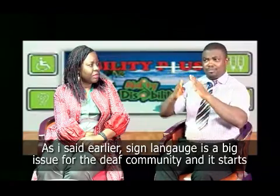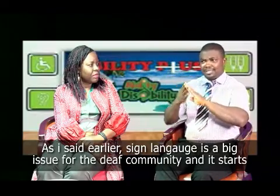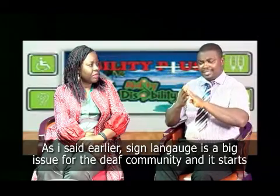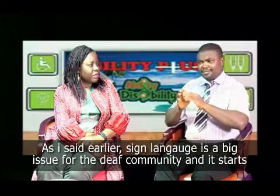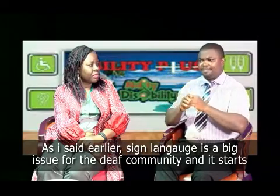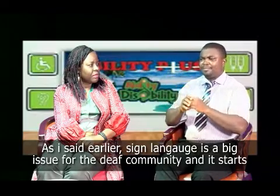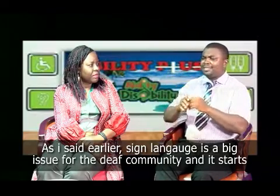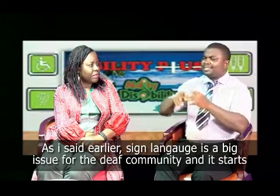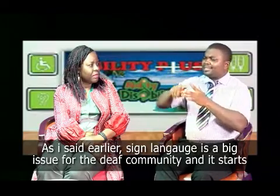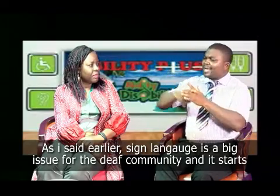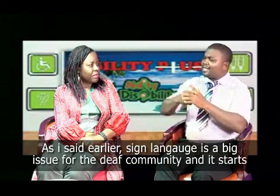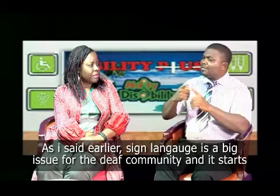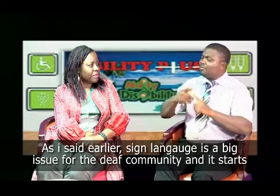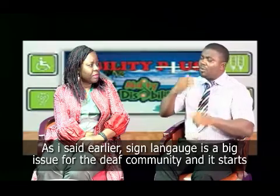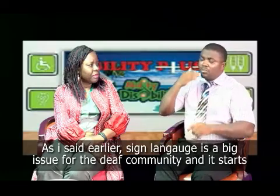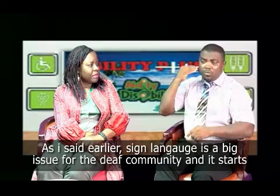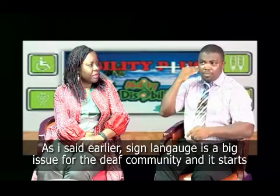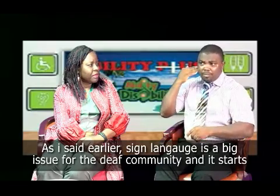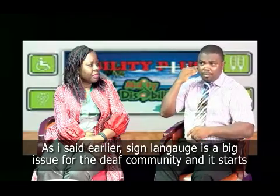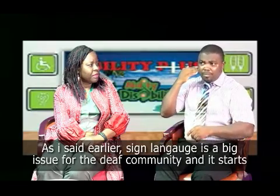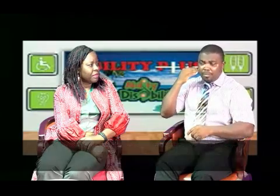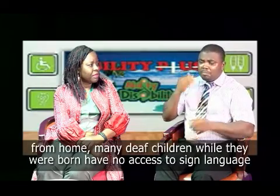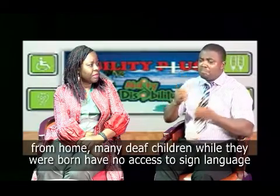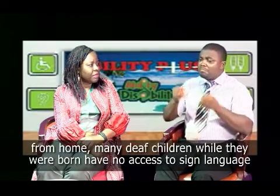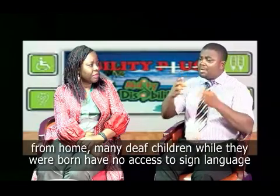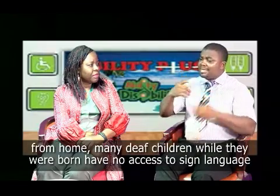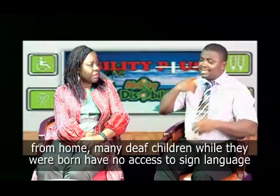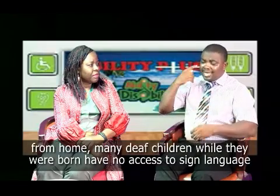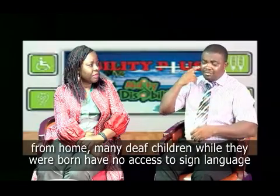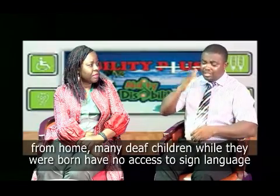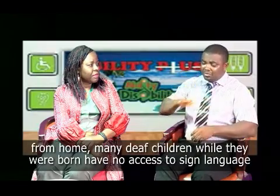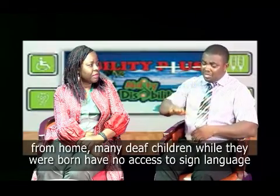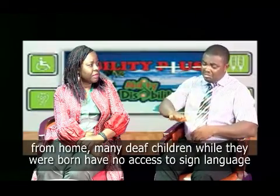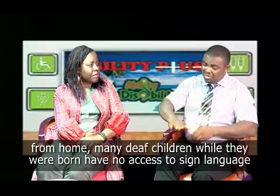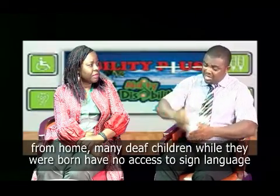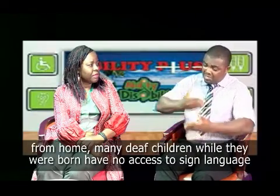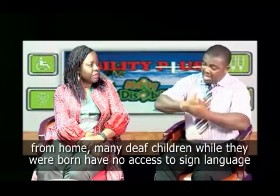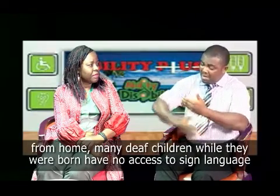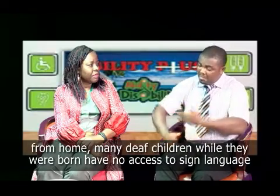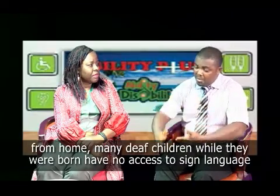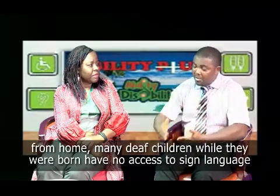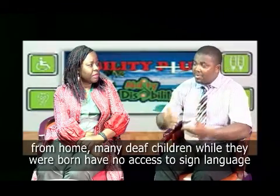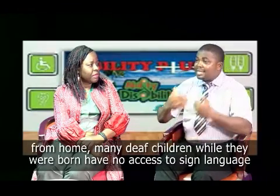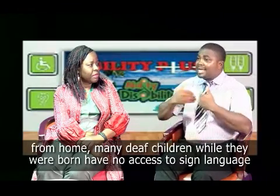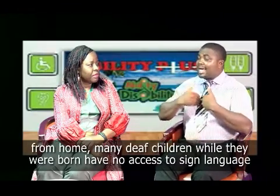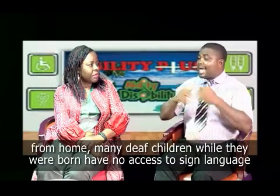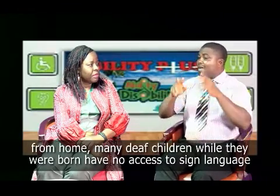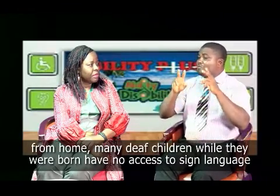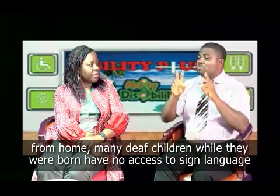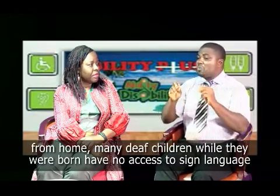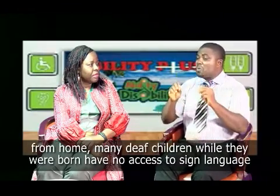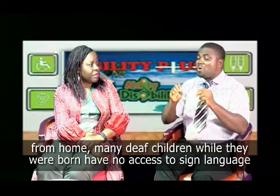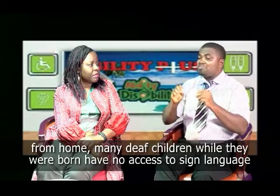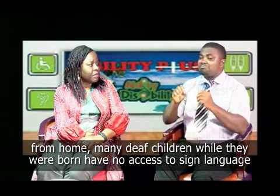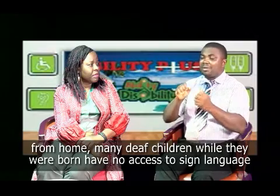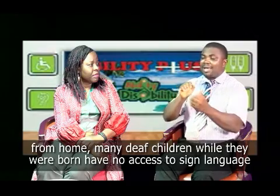big issue for the deaf community, and it starts from home. Many deaf children, while they were born, have